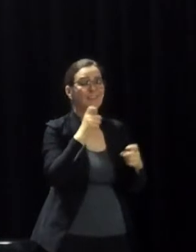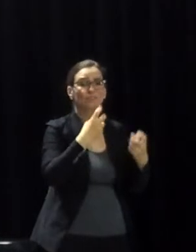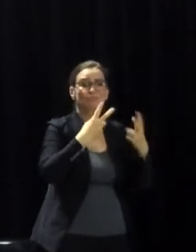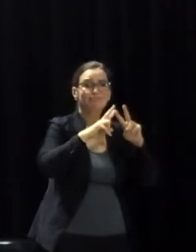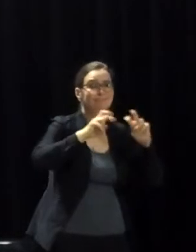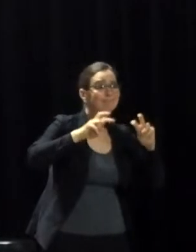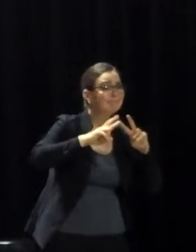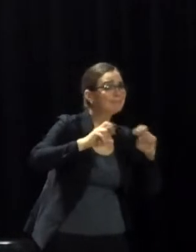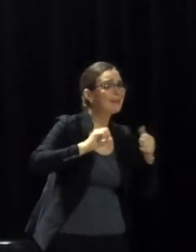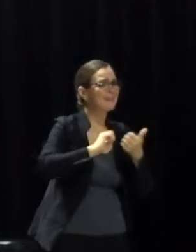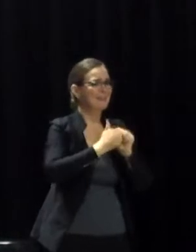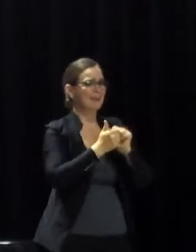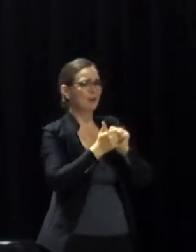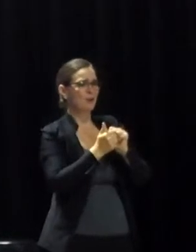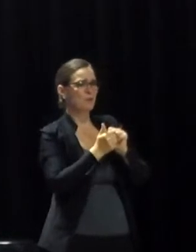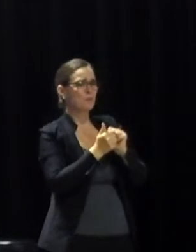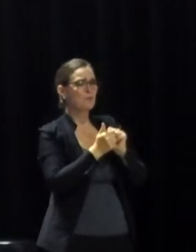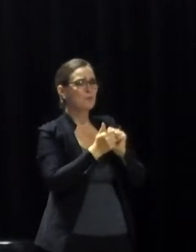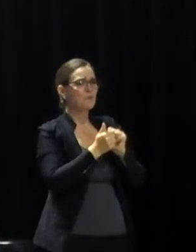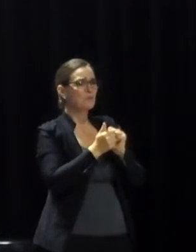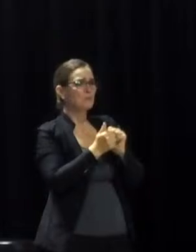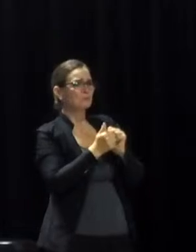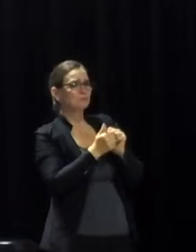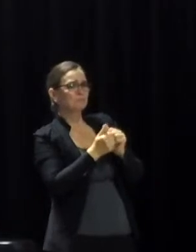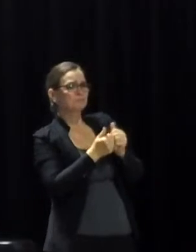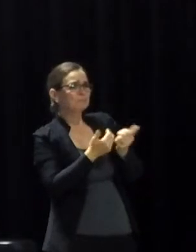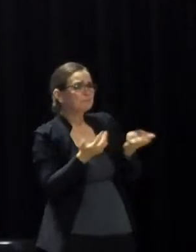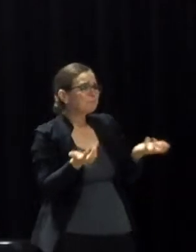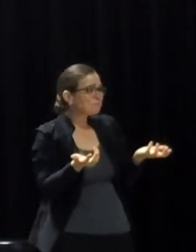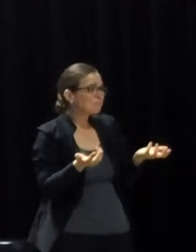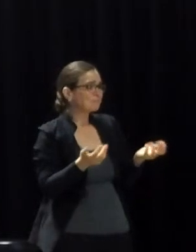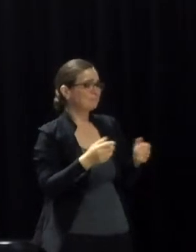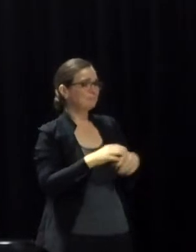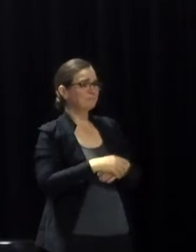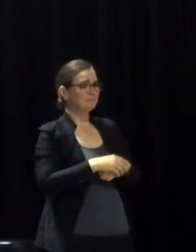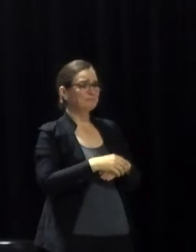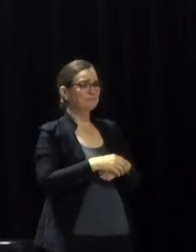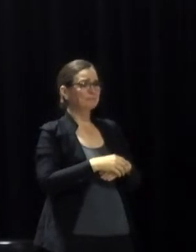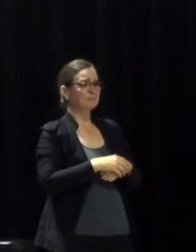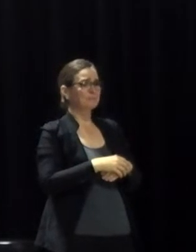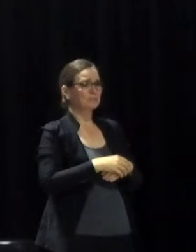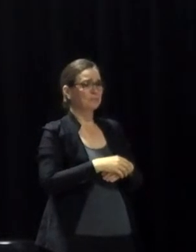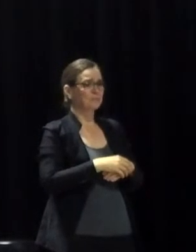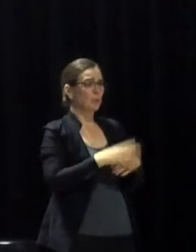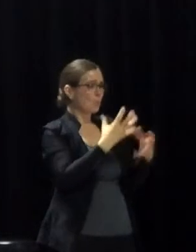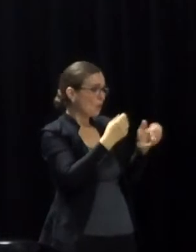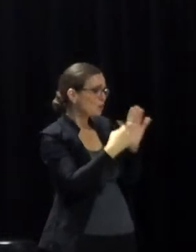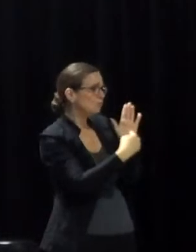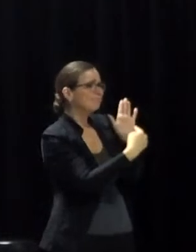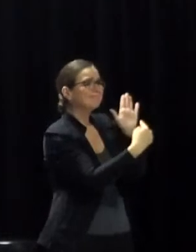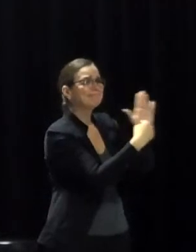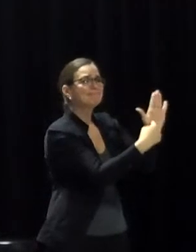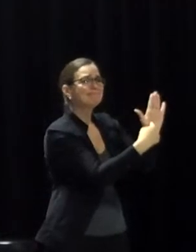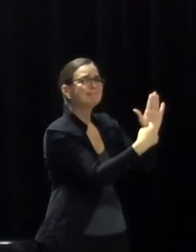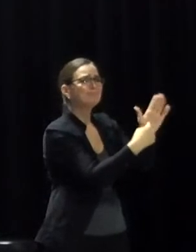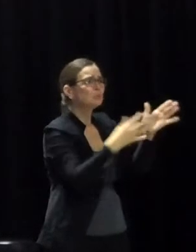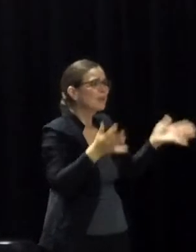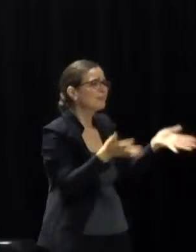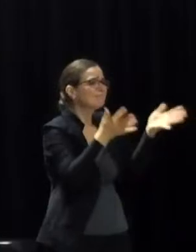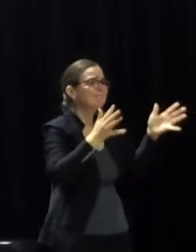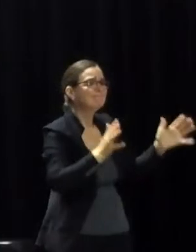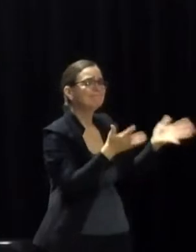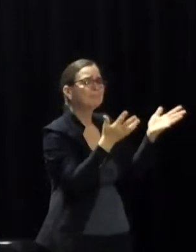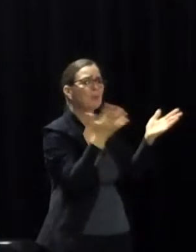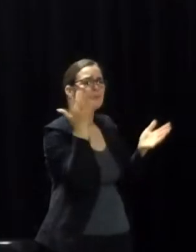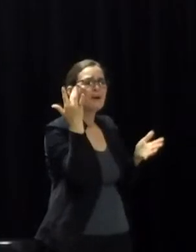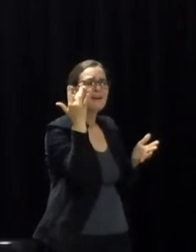bill, bipartisan bill on stimulus, use that as a model to move this thing forward, because at bare minimum, your governments